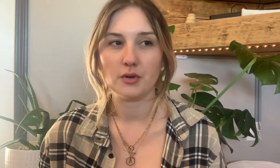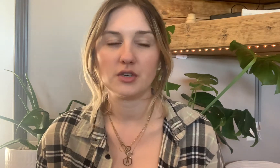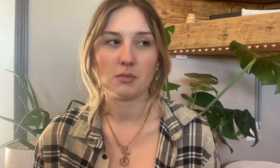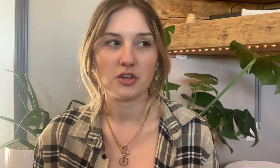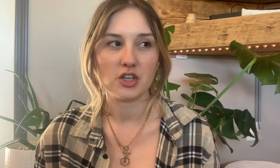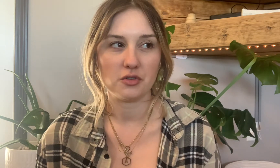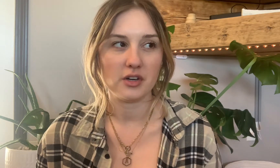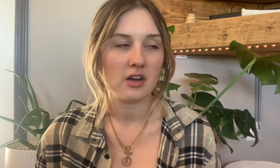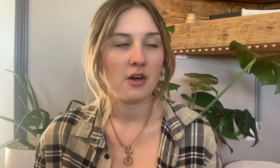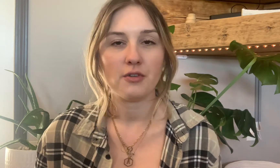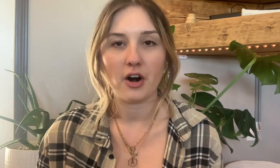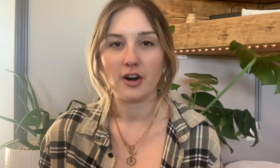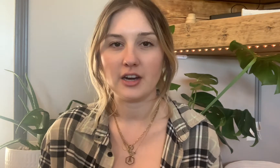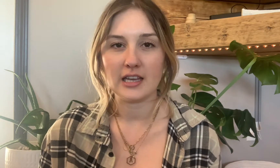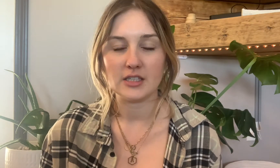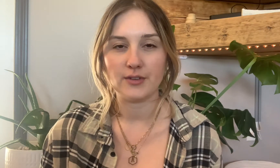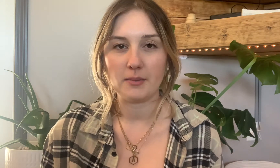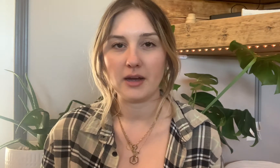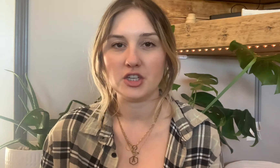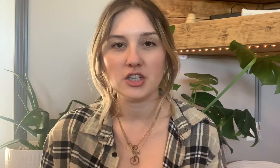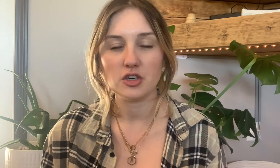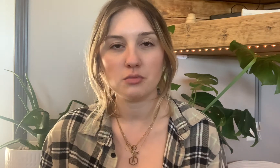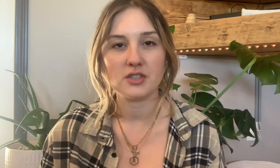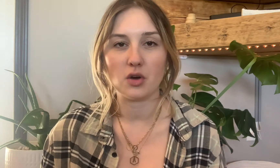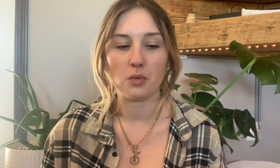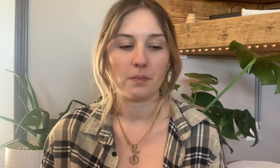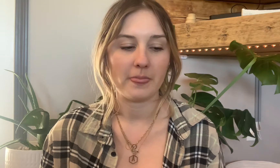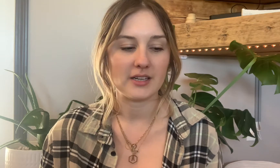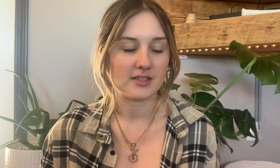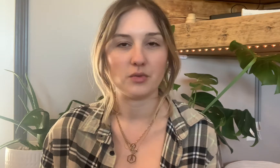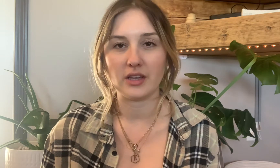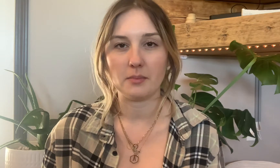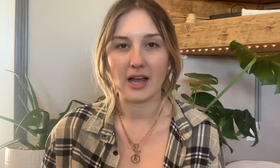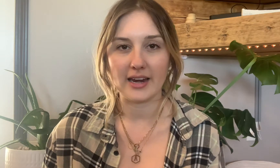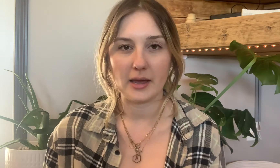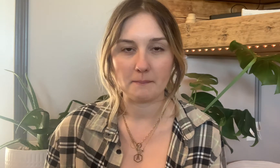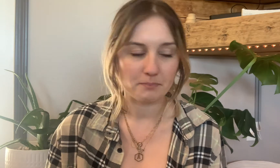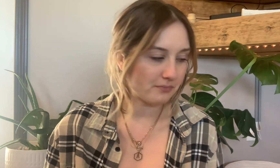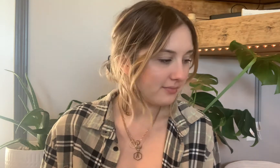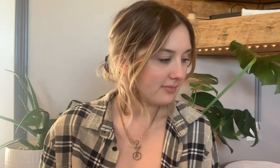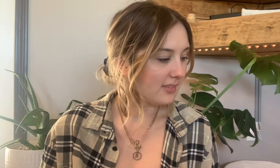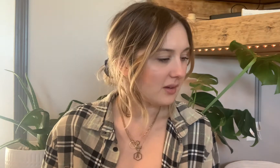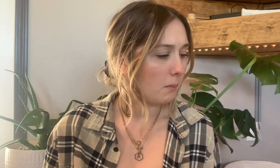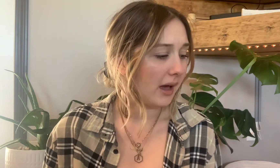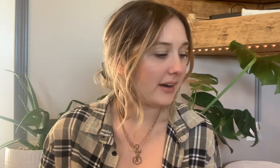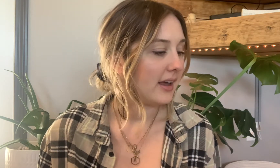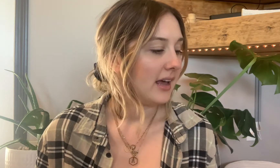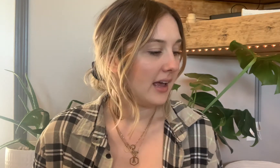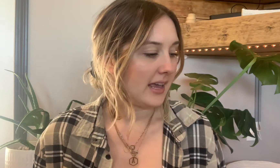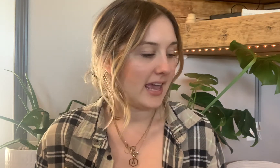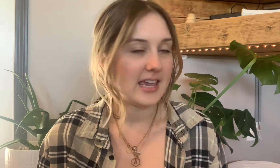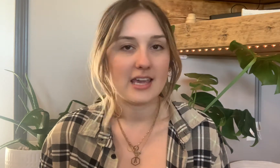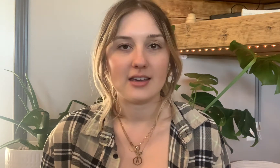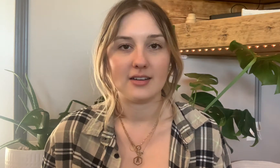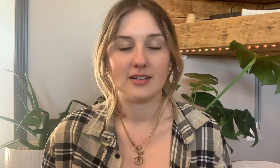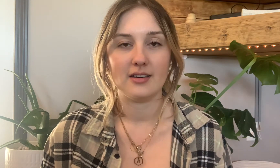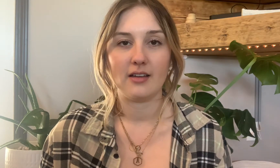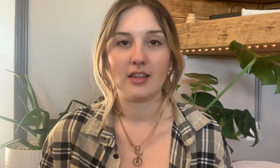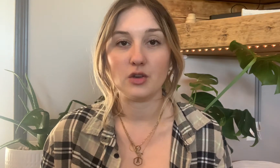small children. For Arden, he's fed by G-tube, so that doesn't really apply to him. But he uses